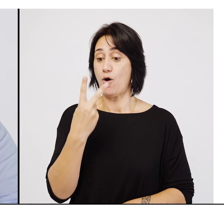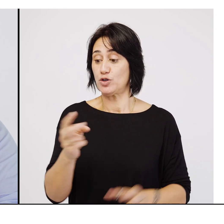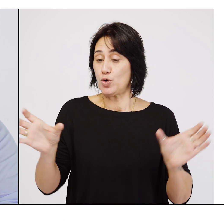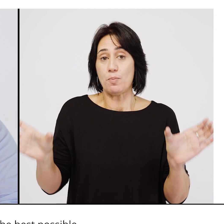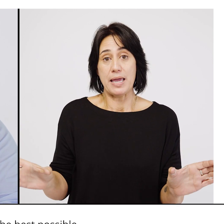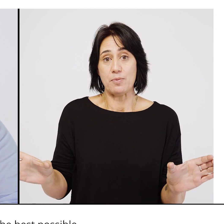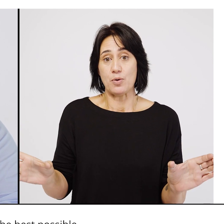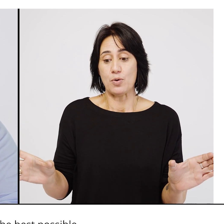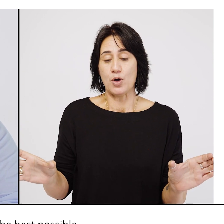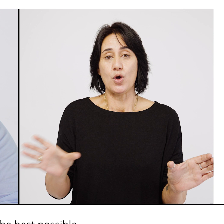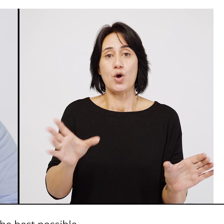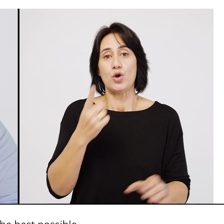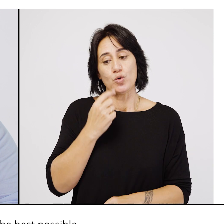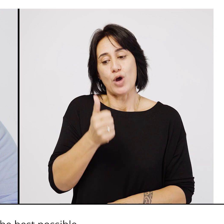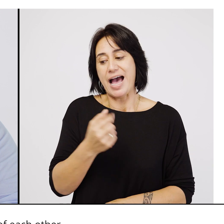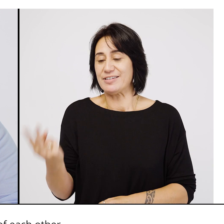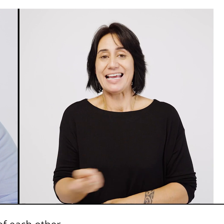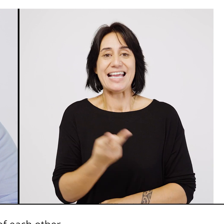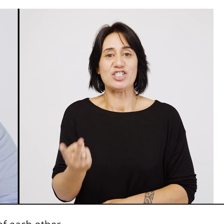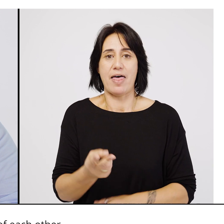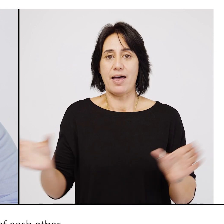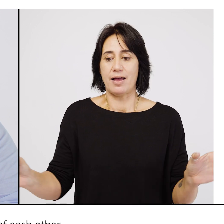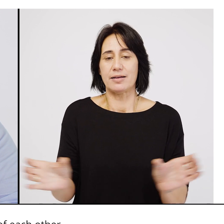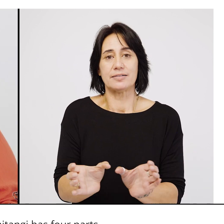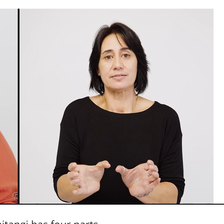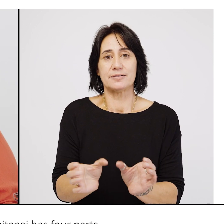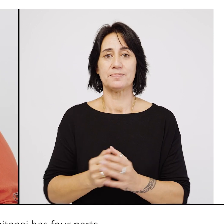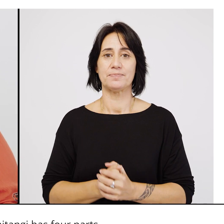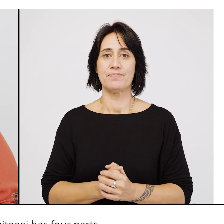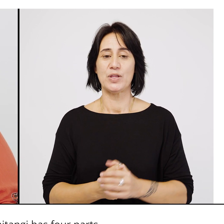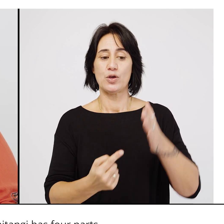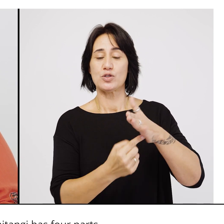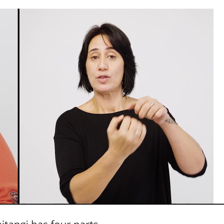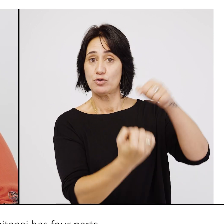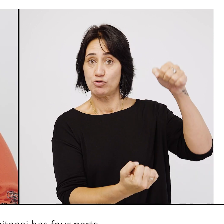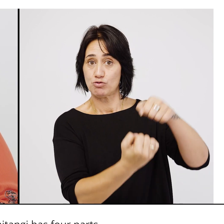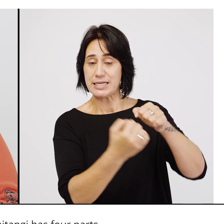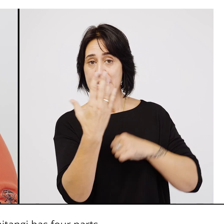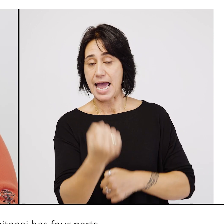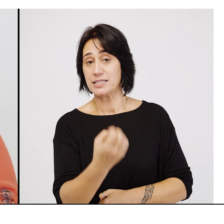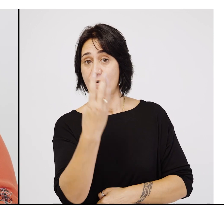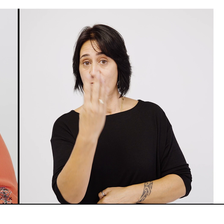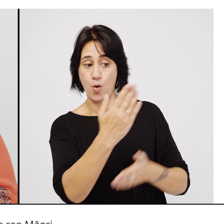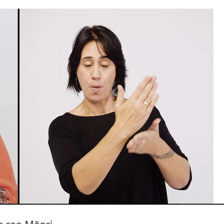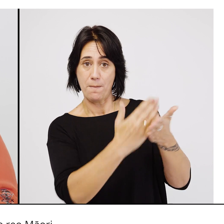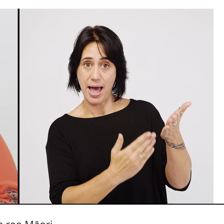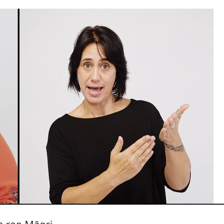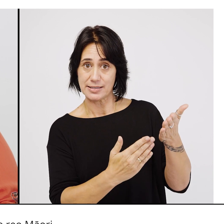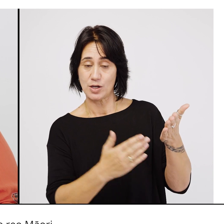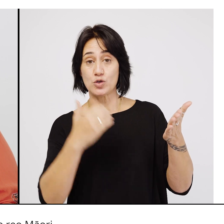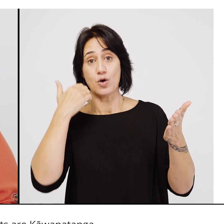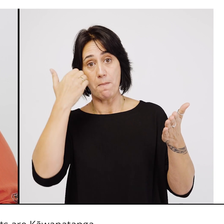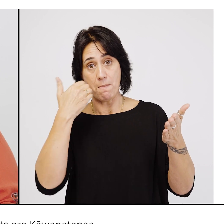people to take the best possible care of each other. Te Tiriti o Waitangi has four parts. In te